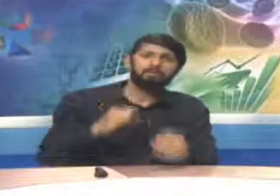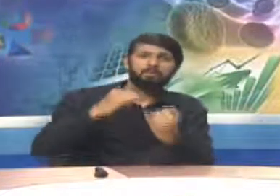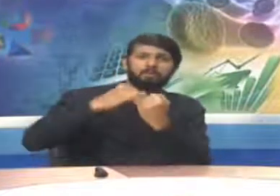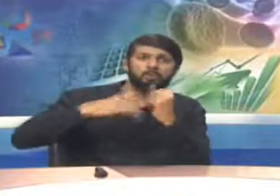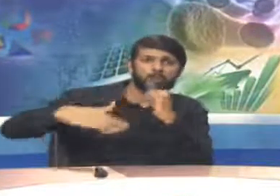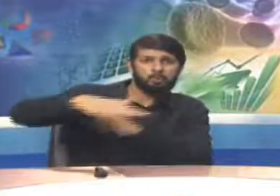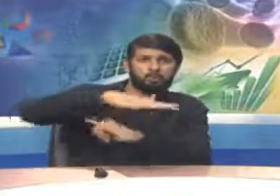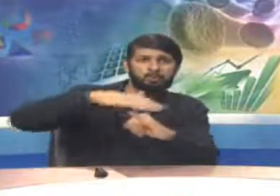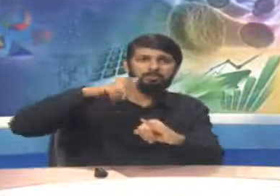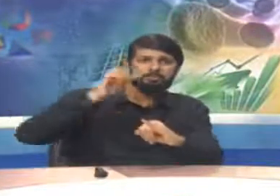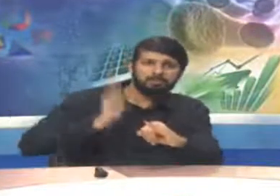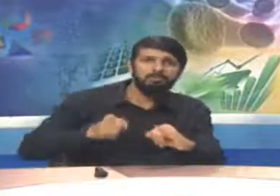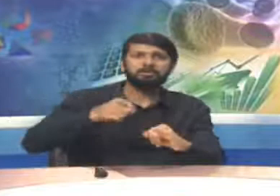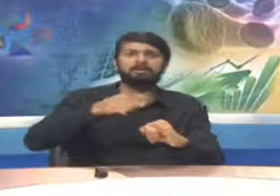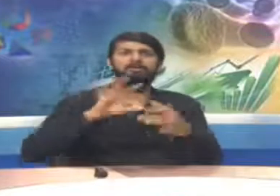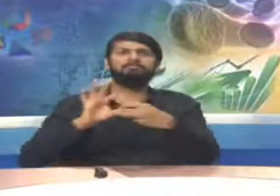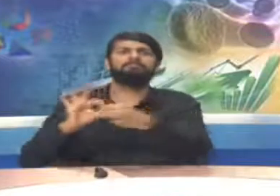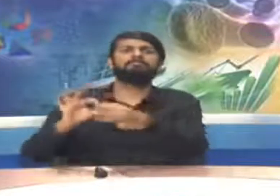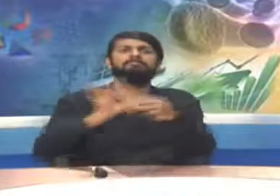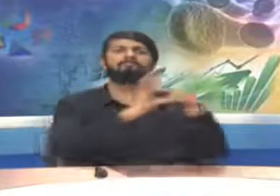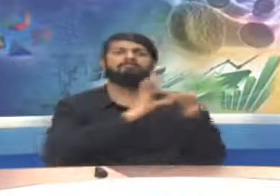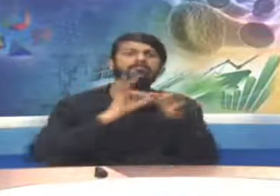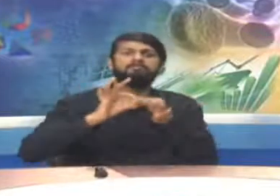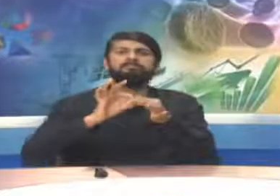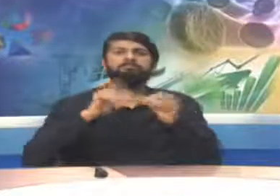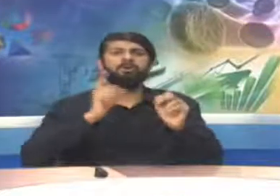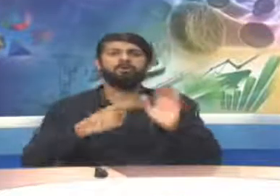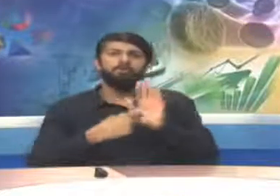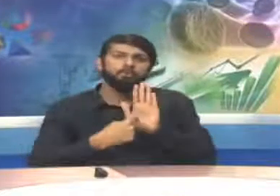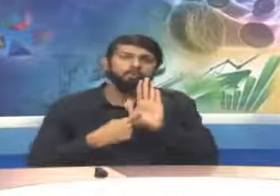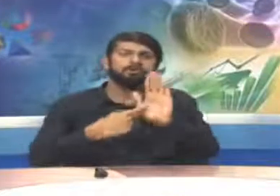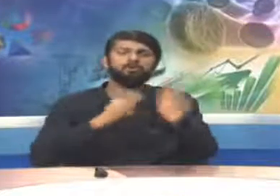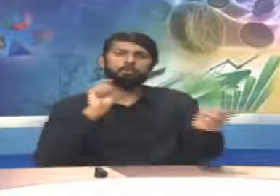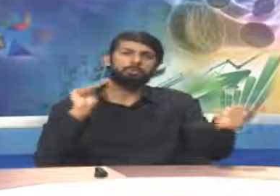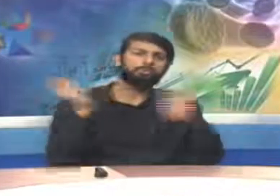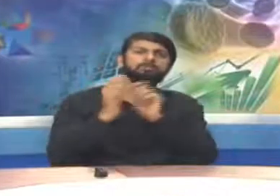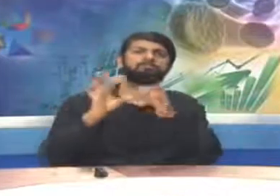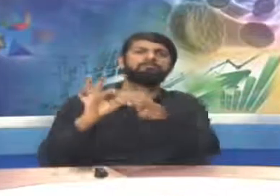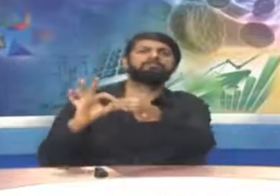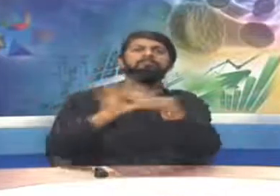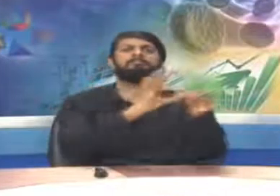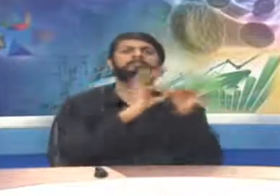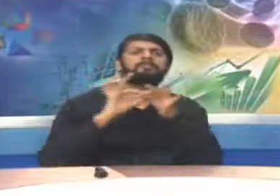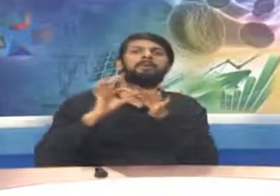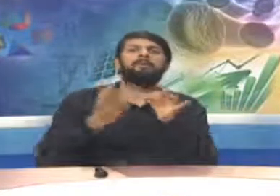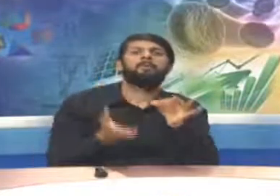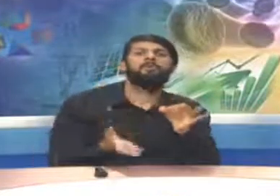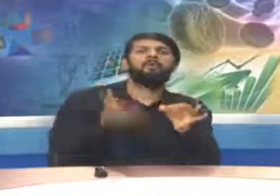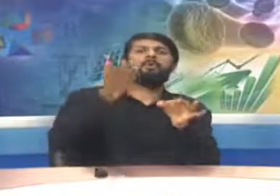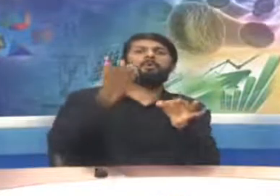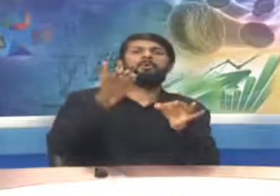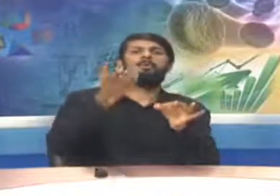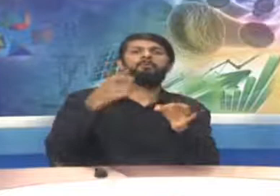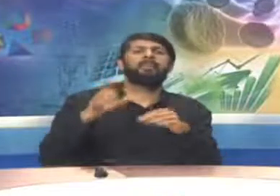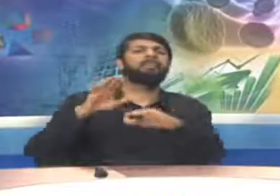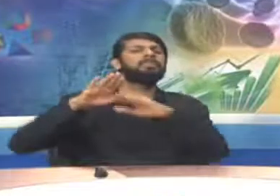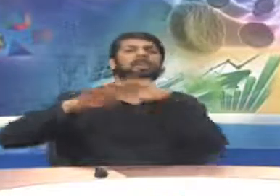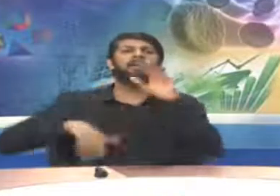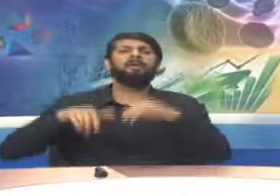move in the forward direction. That is why the Marxists say that every